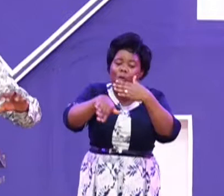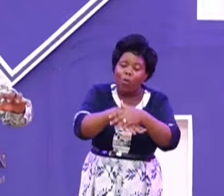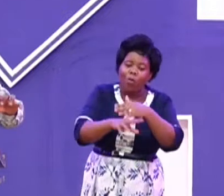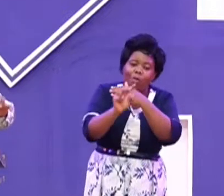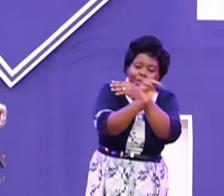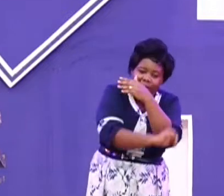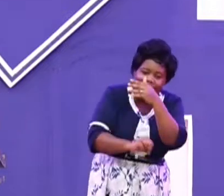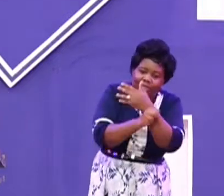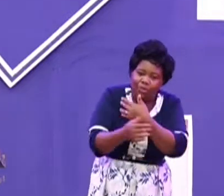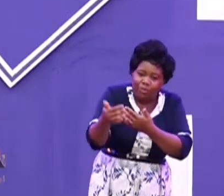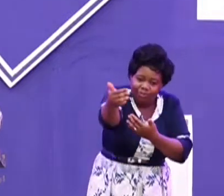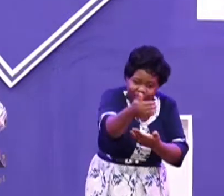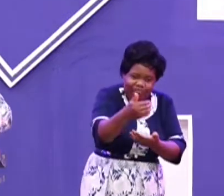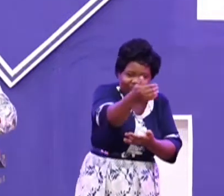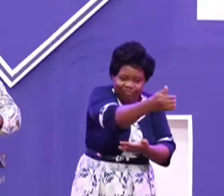nations,